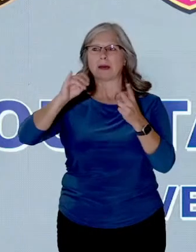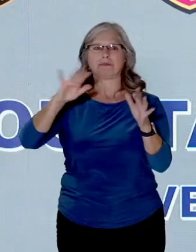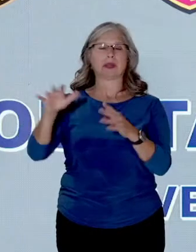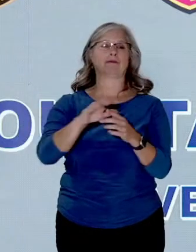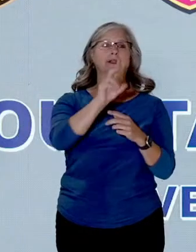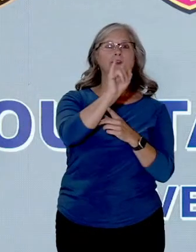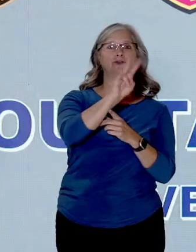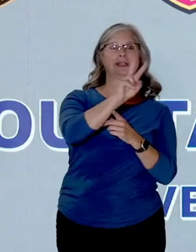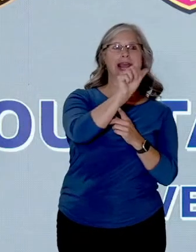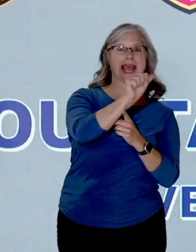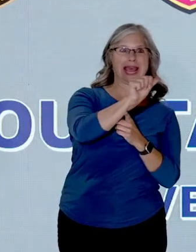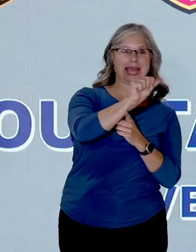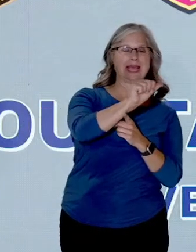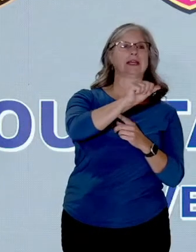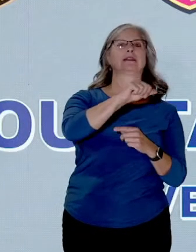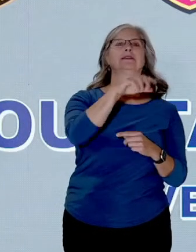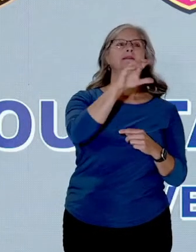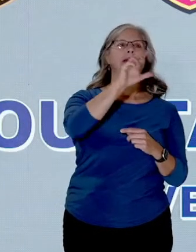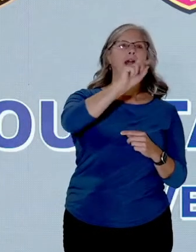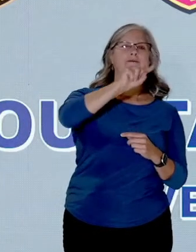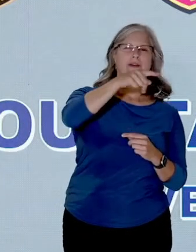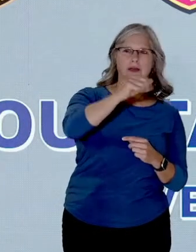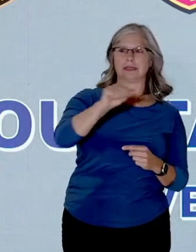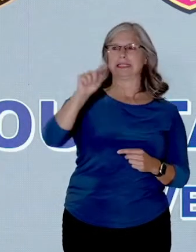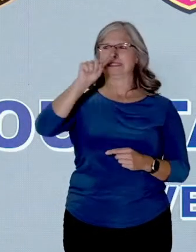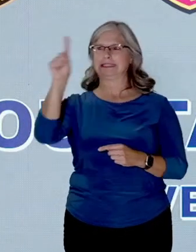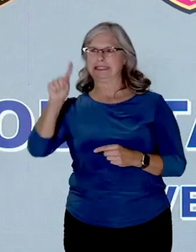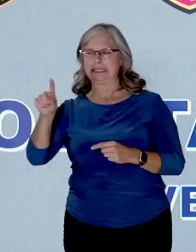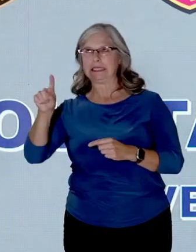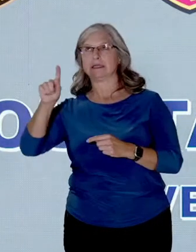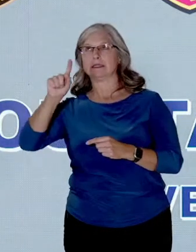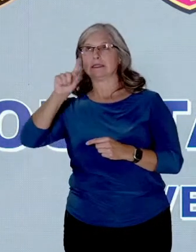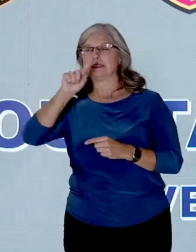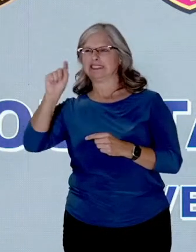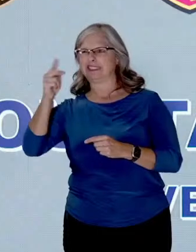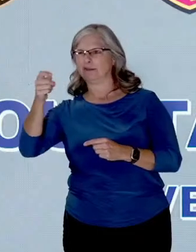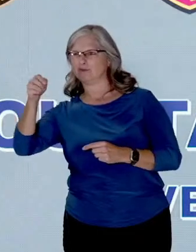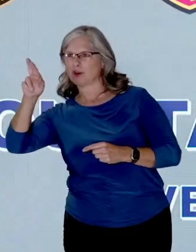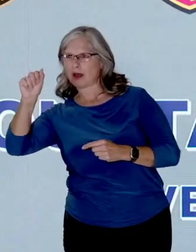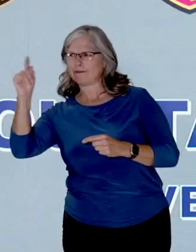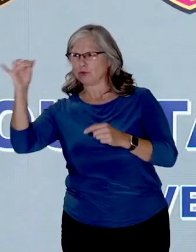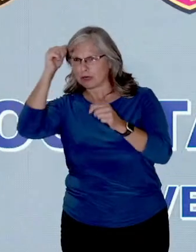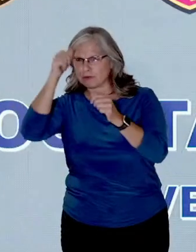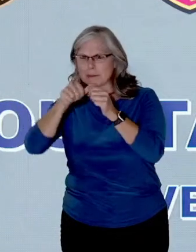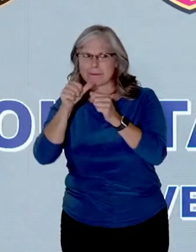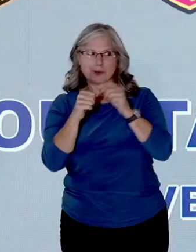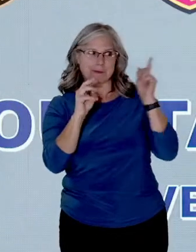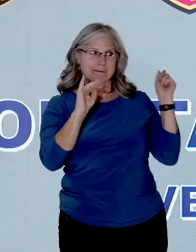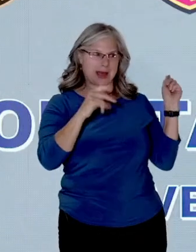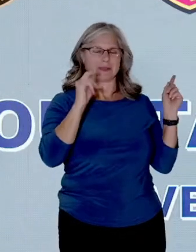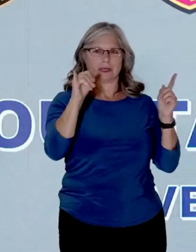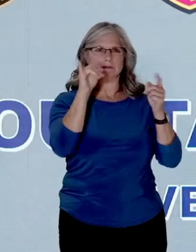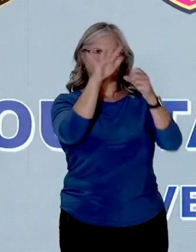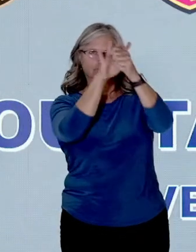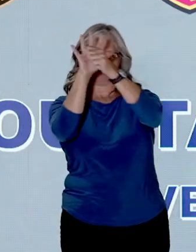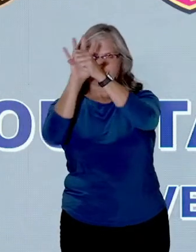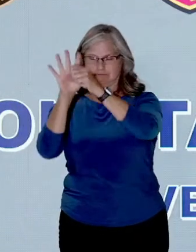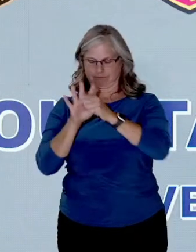Alpha, Z, Zebra, etc. Just in case you're trying to remember what he was referring to on the map, those are the areas he was talking